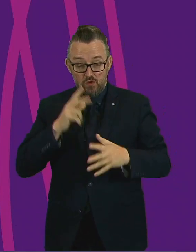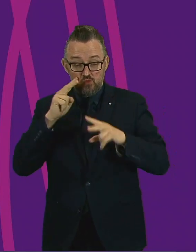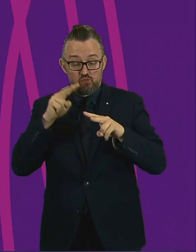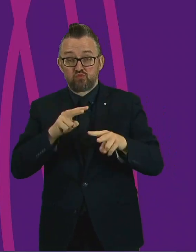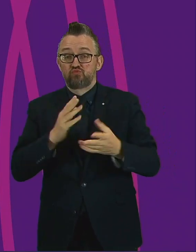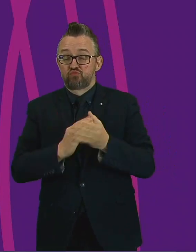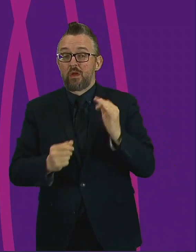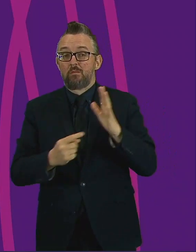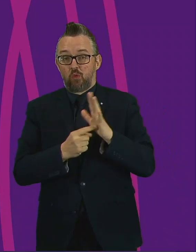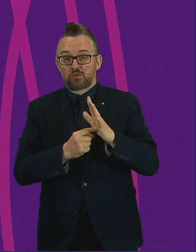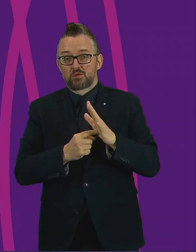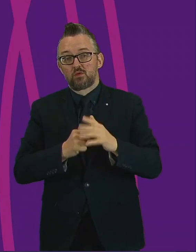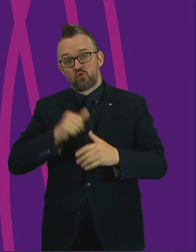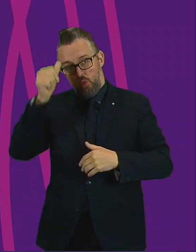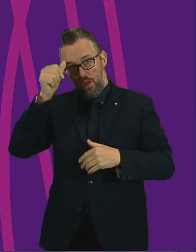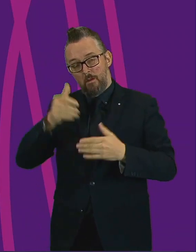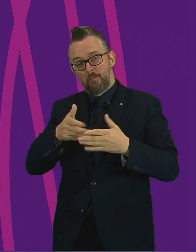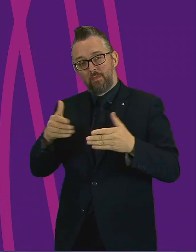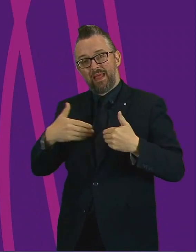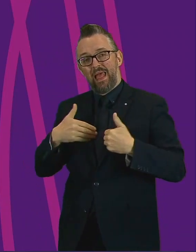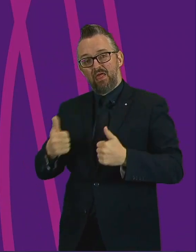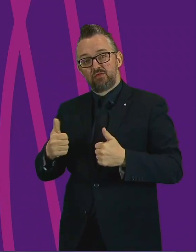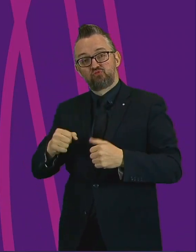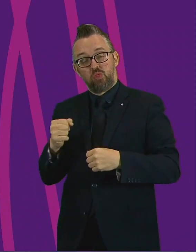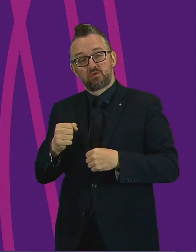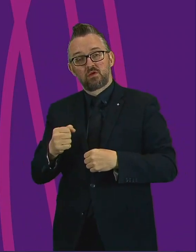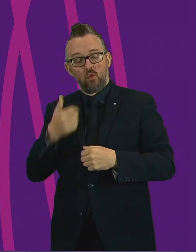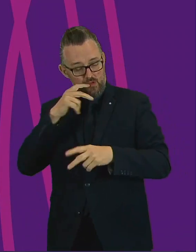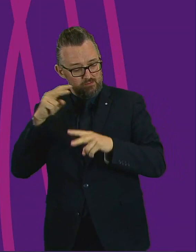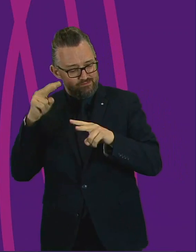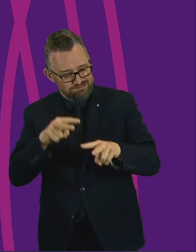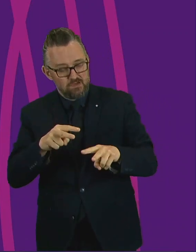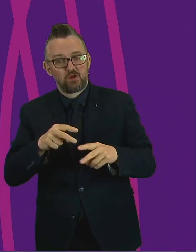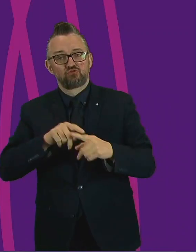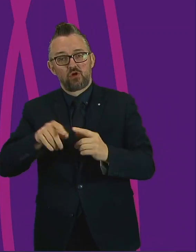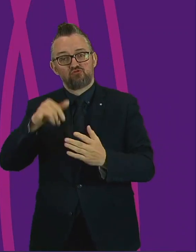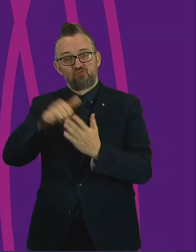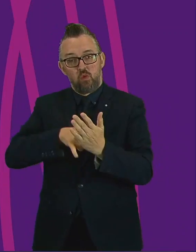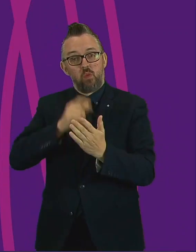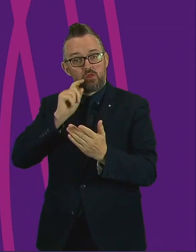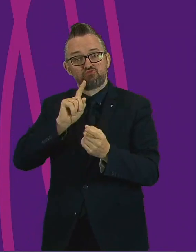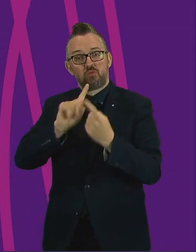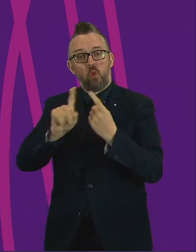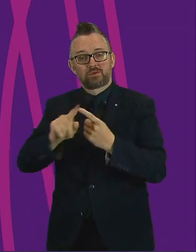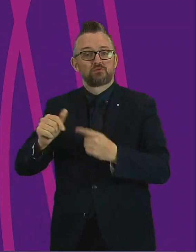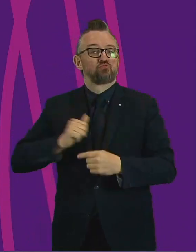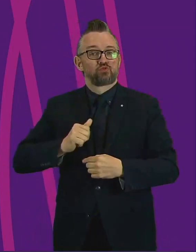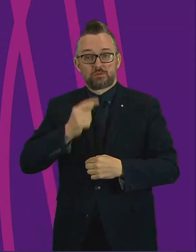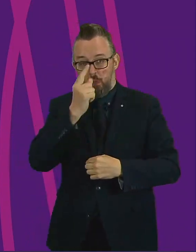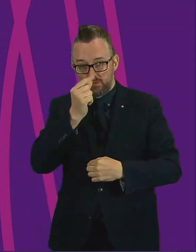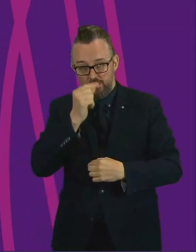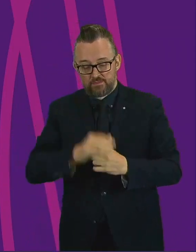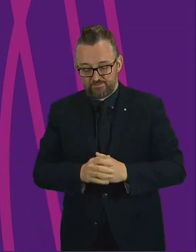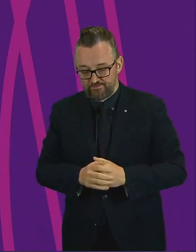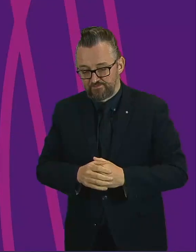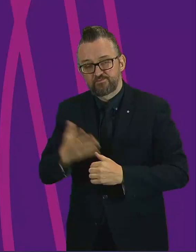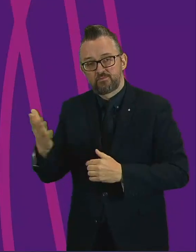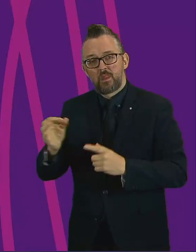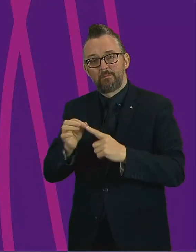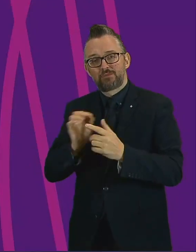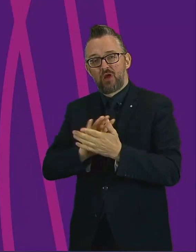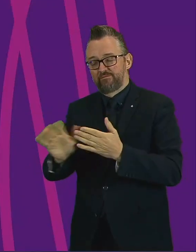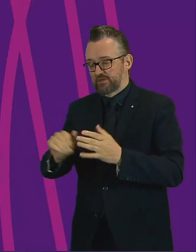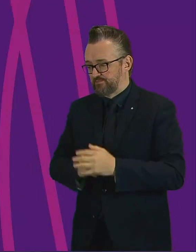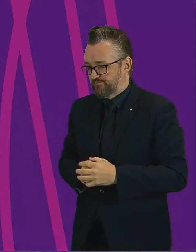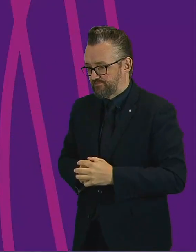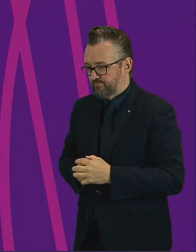Health Scotland will be as keen to understand it and report its understanding as quickly as possible. Patrick Harvey. I think we should